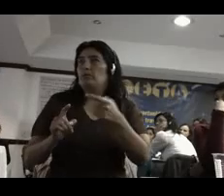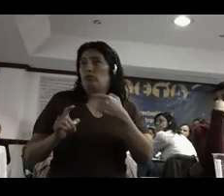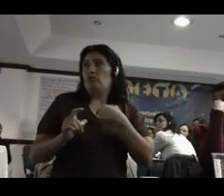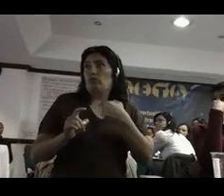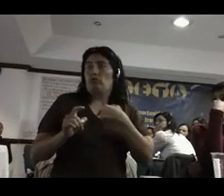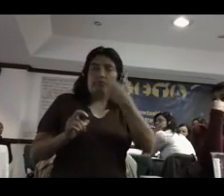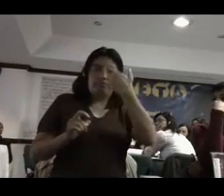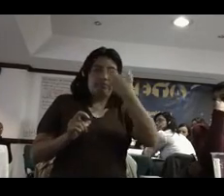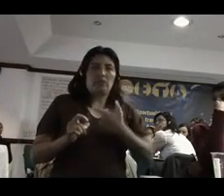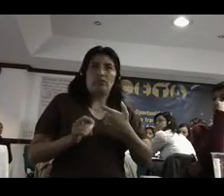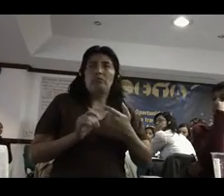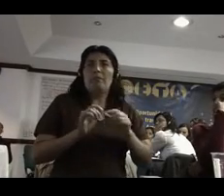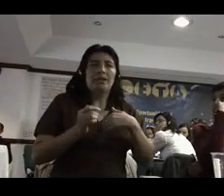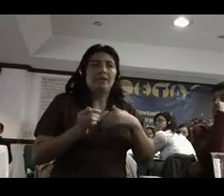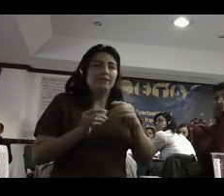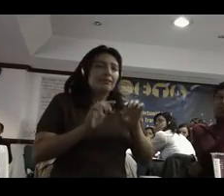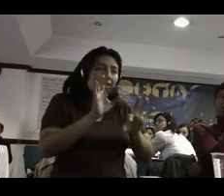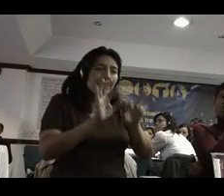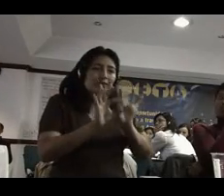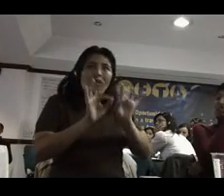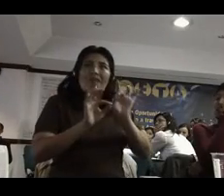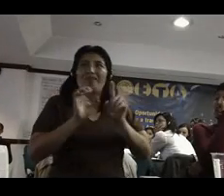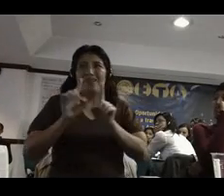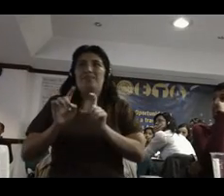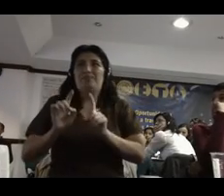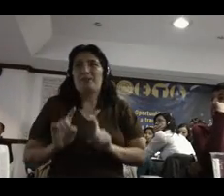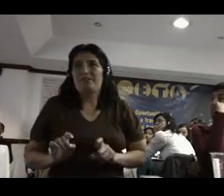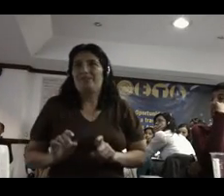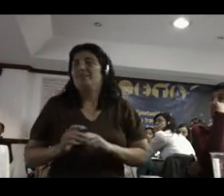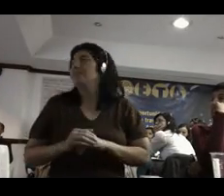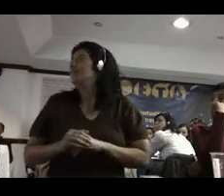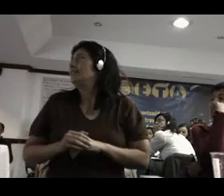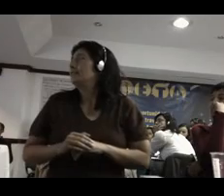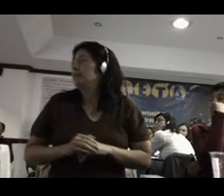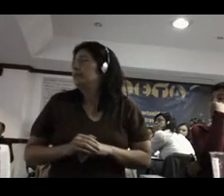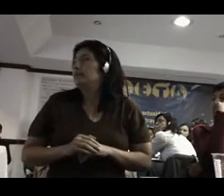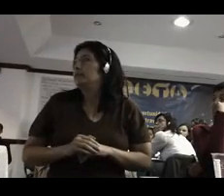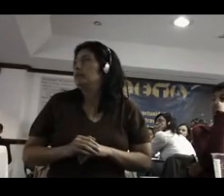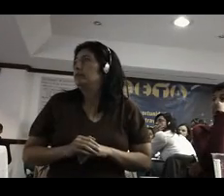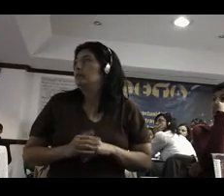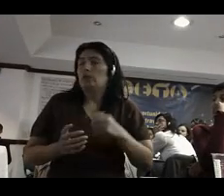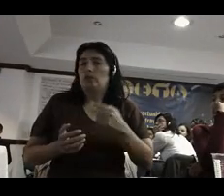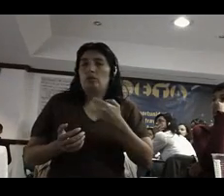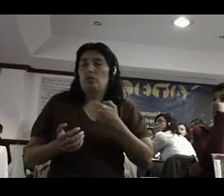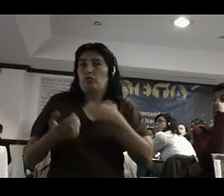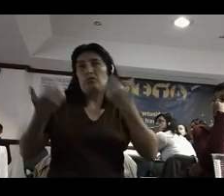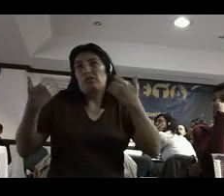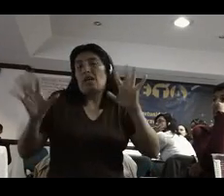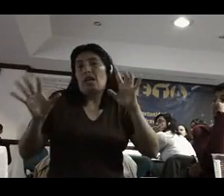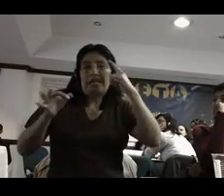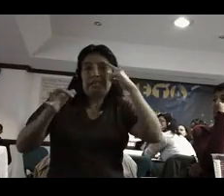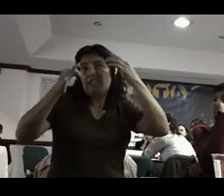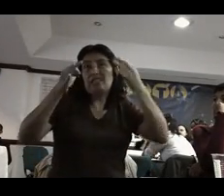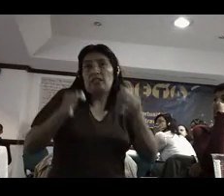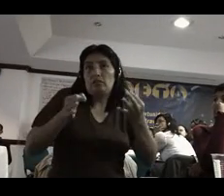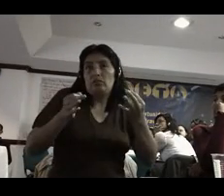as the evaluator. Okay, and I already decide what the methodological criteria will be, how I'm going to do